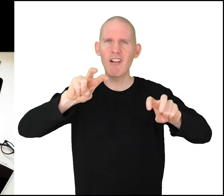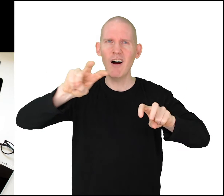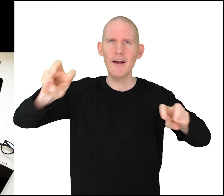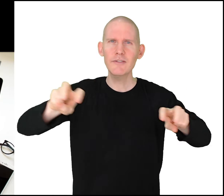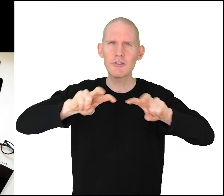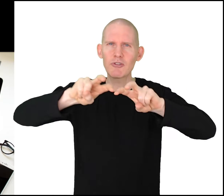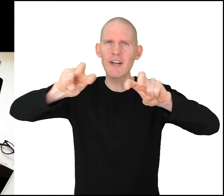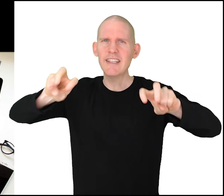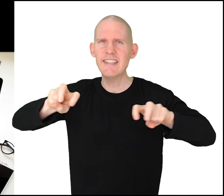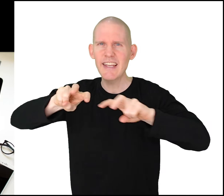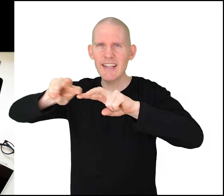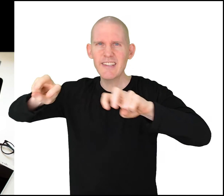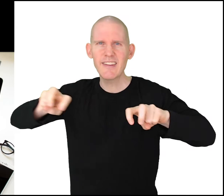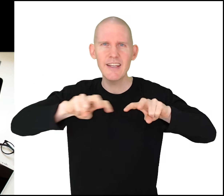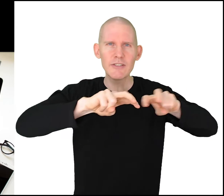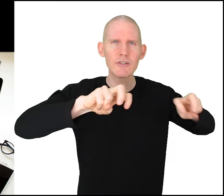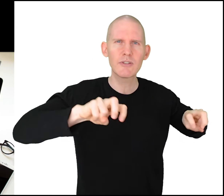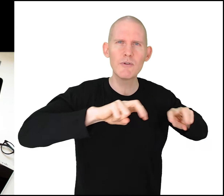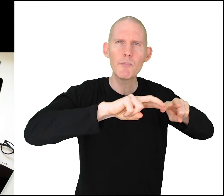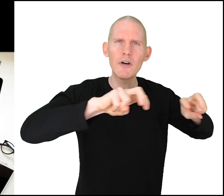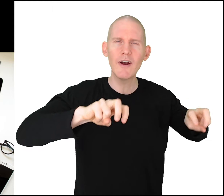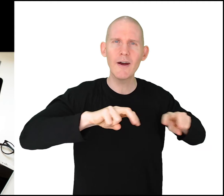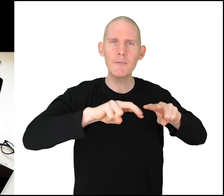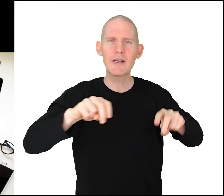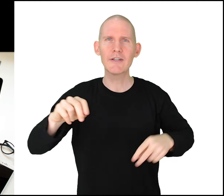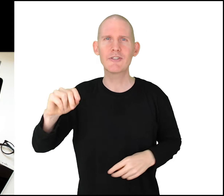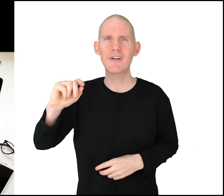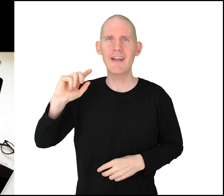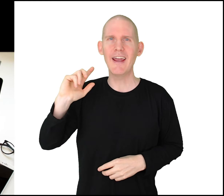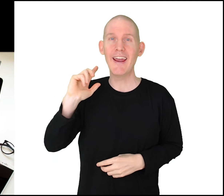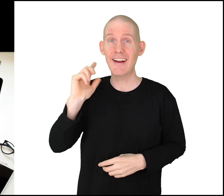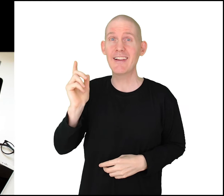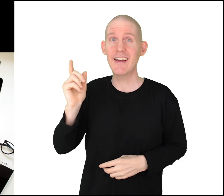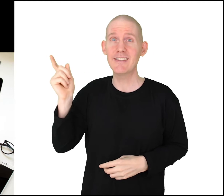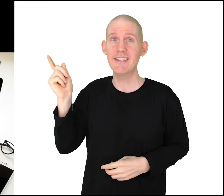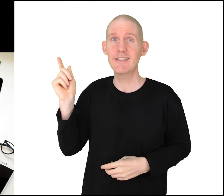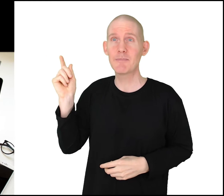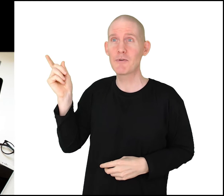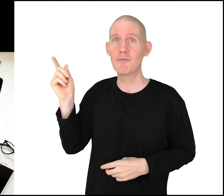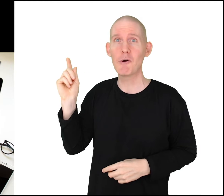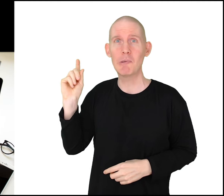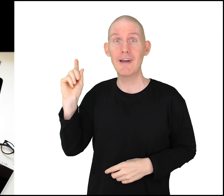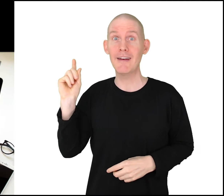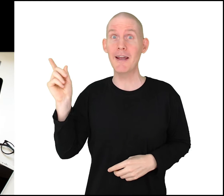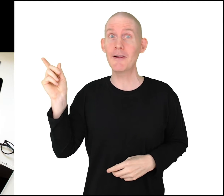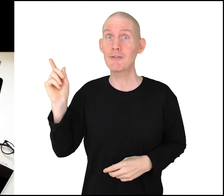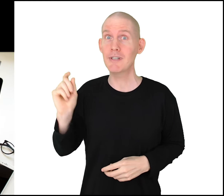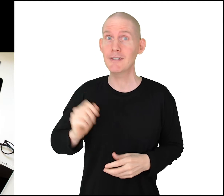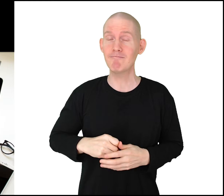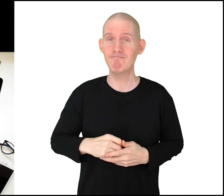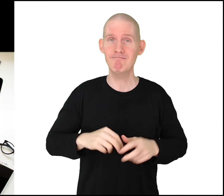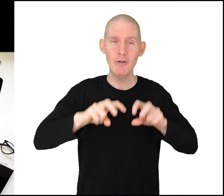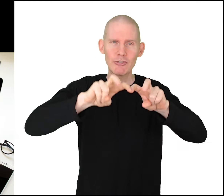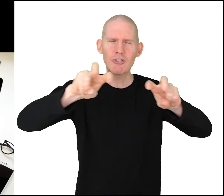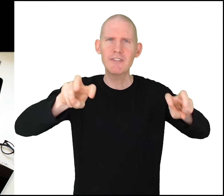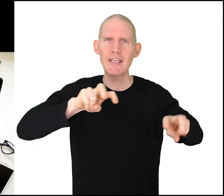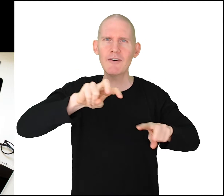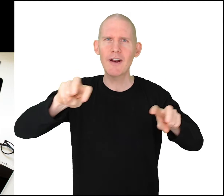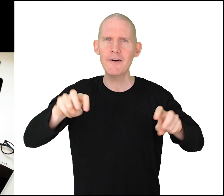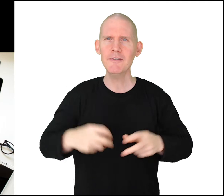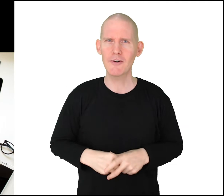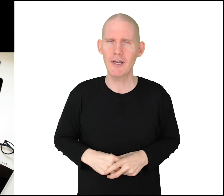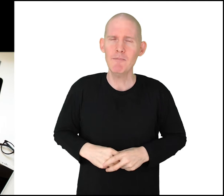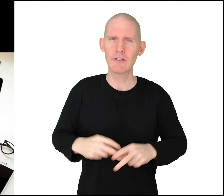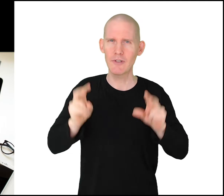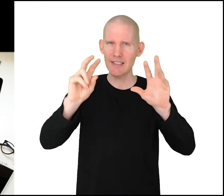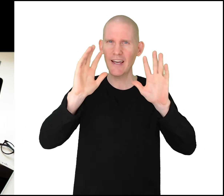like claws. You're trying to dig into things. You're snooping around because you're analyzing to perform an analysis. So you're digging